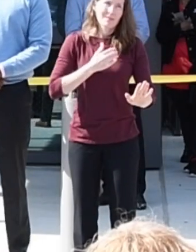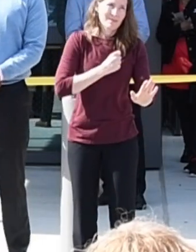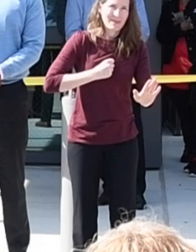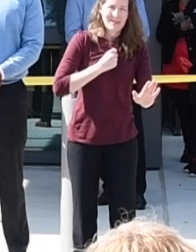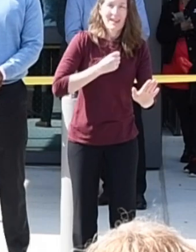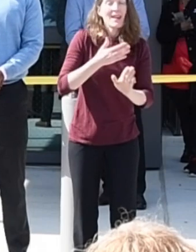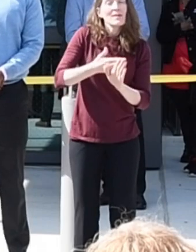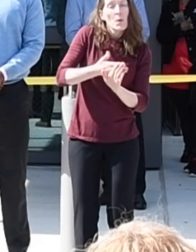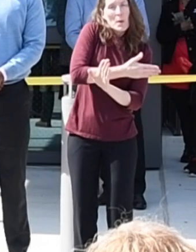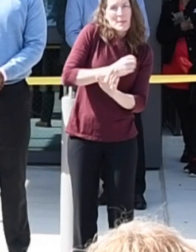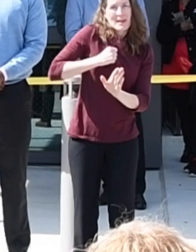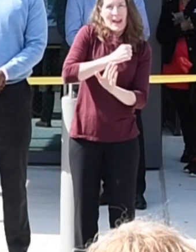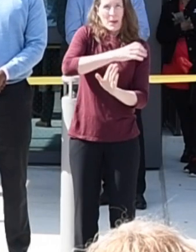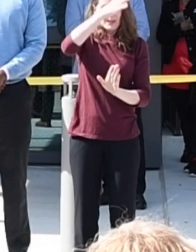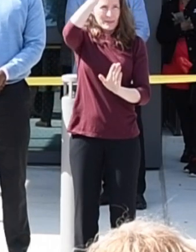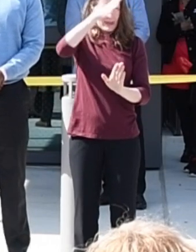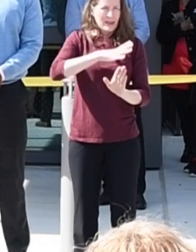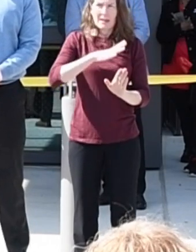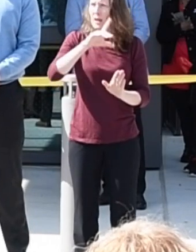former Councilman Lloyd